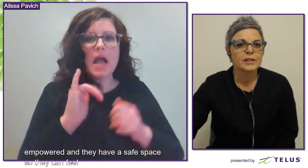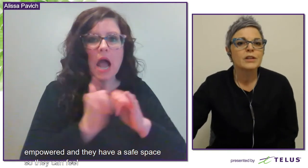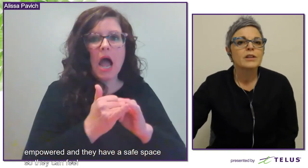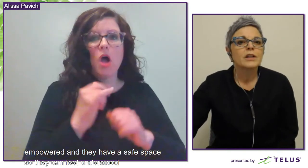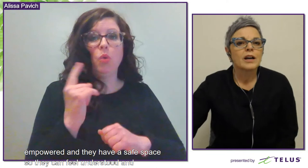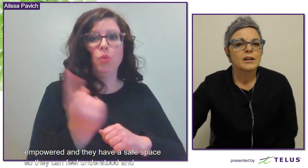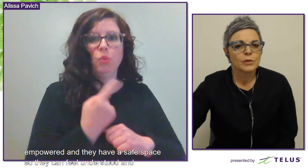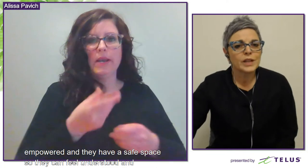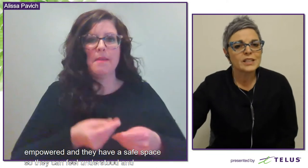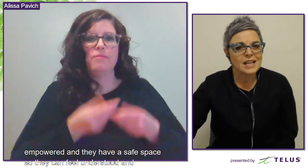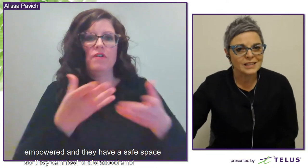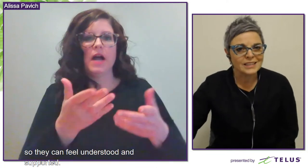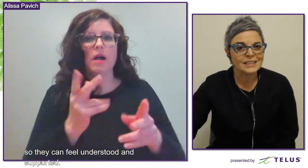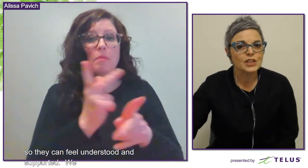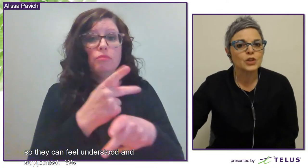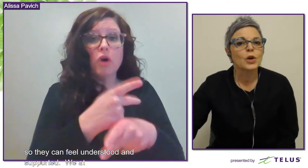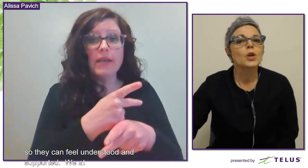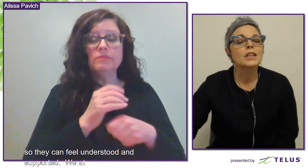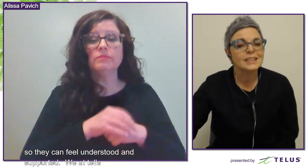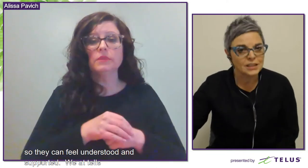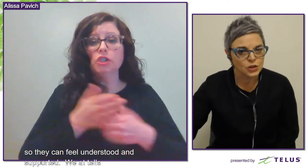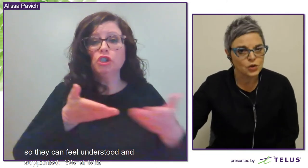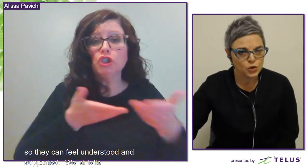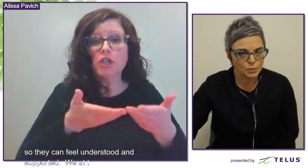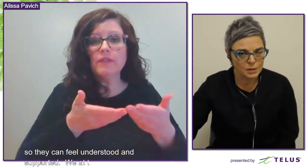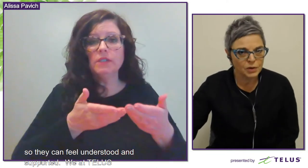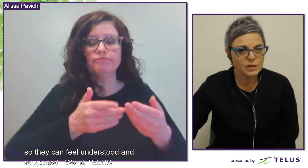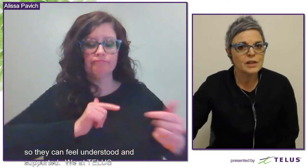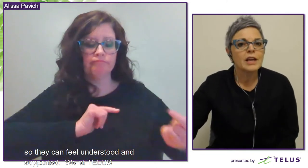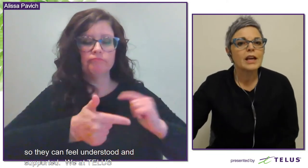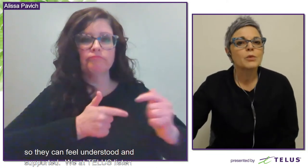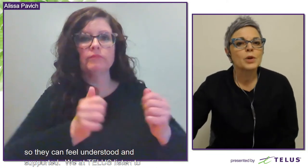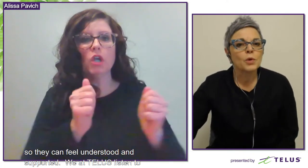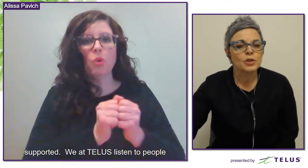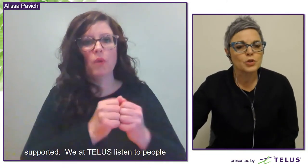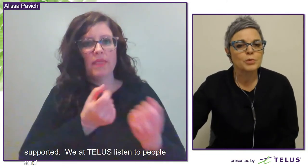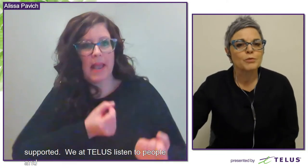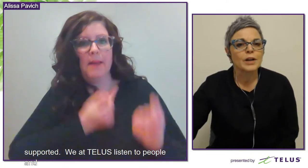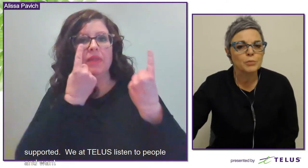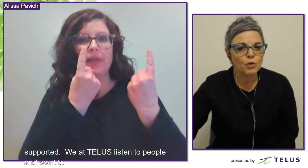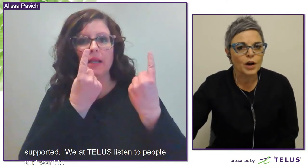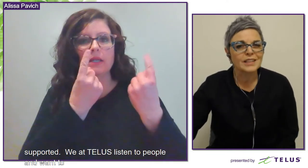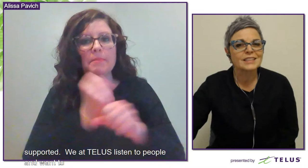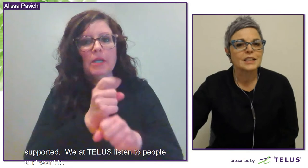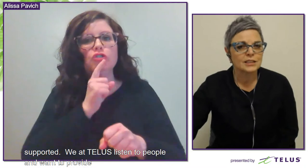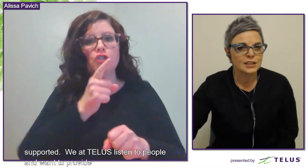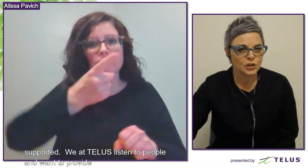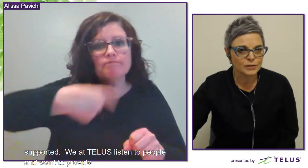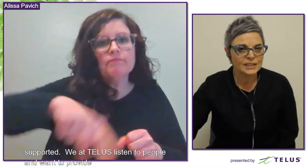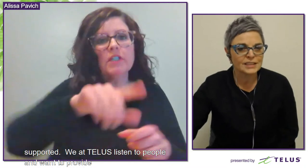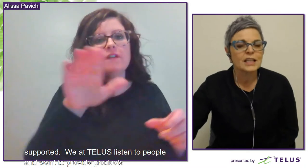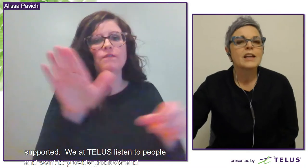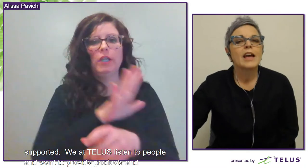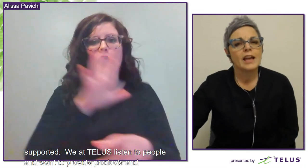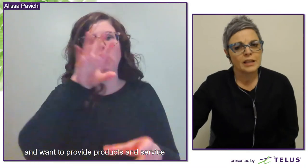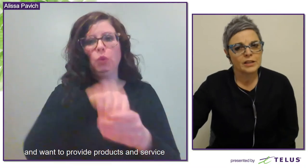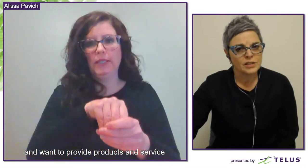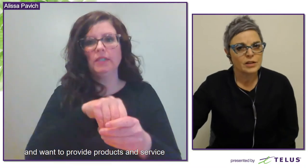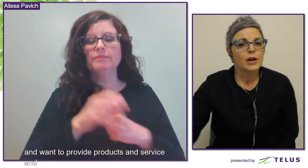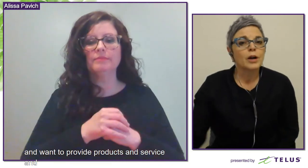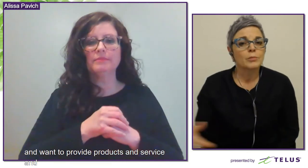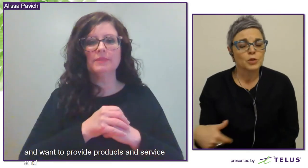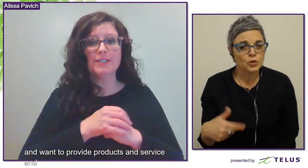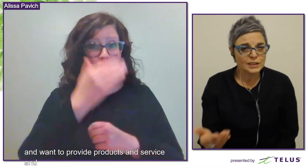supported. We at TELUS here listen to people, and we want to provide products and service